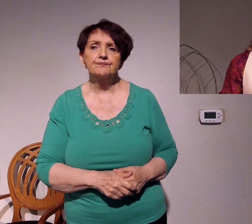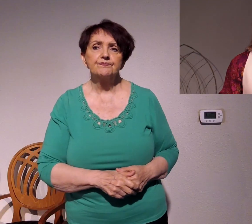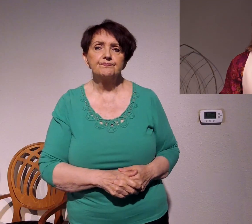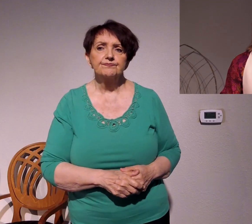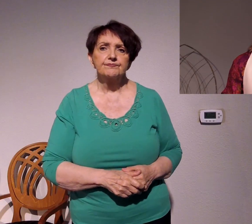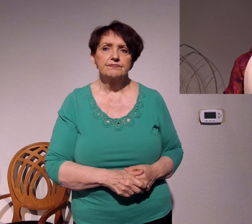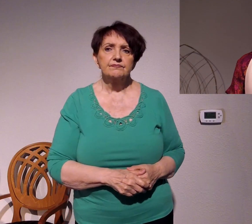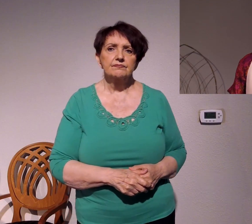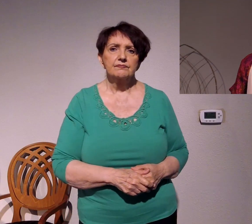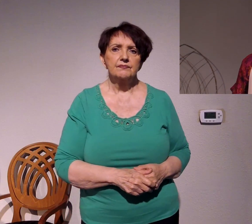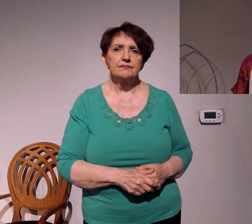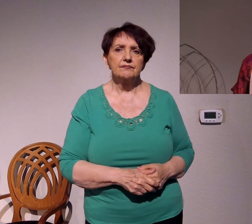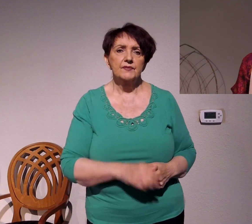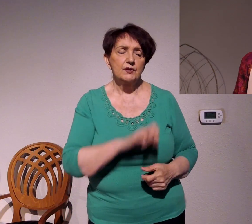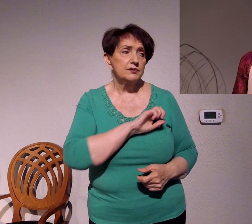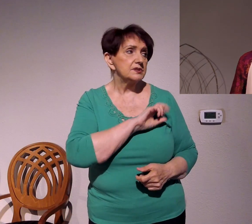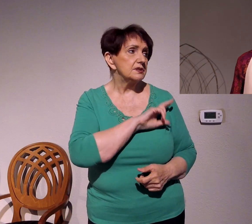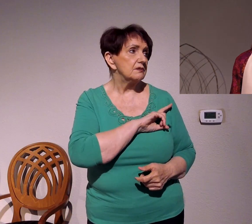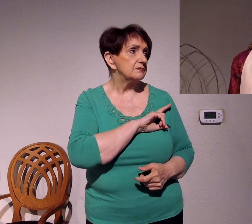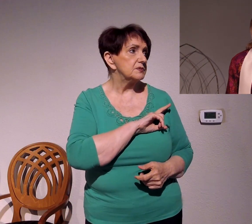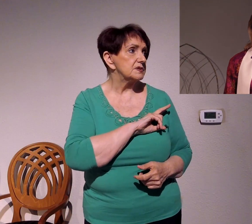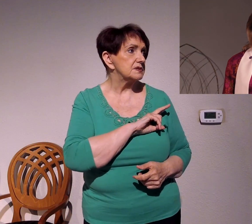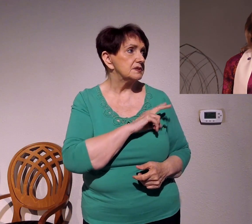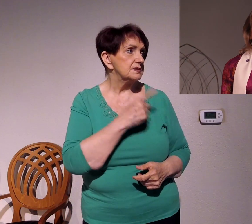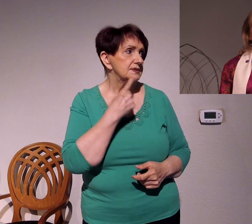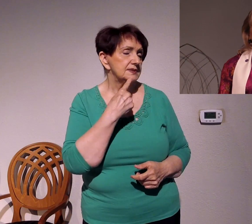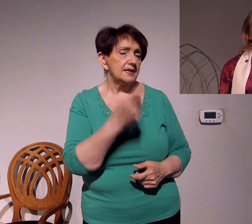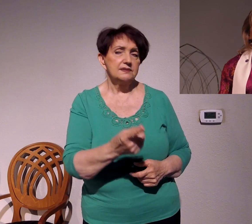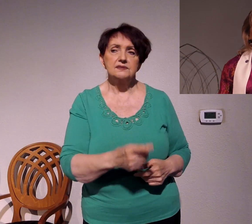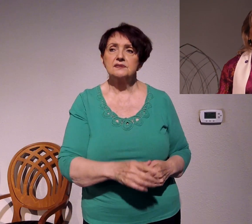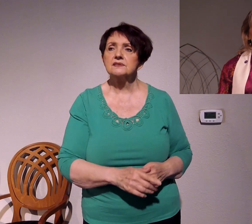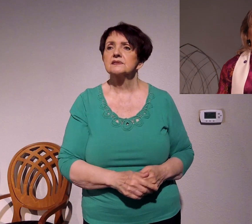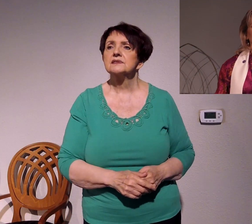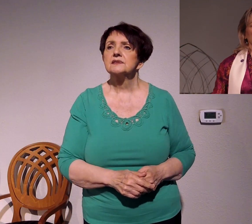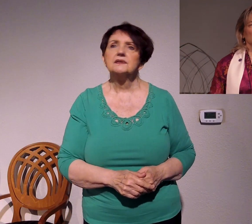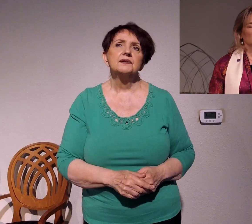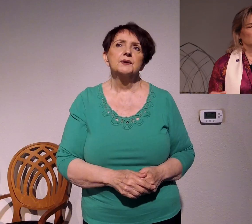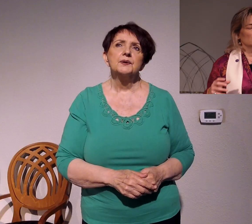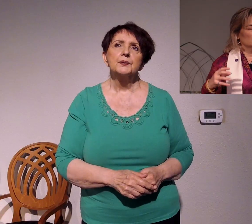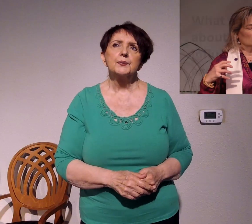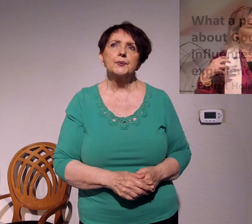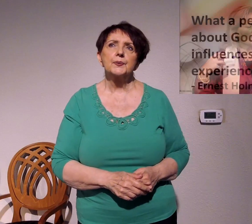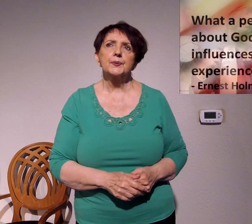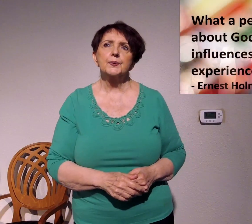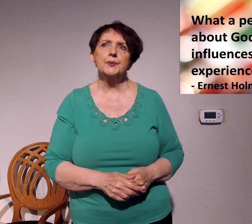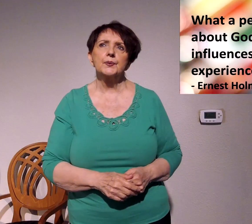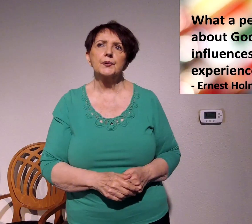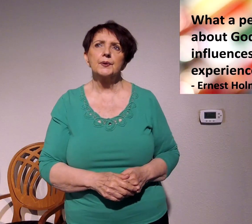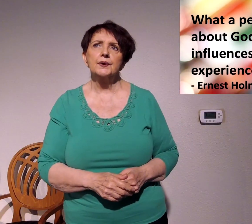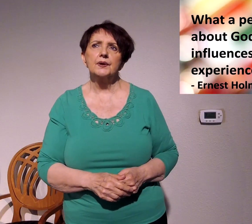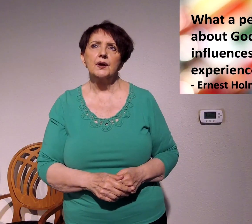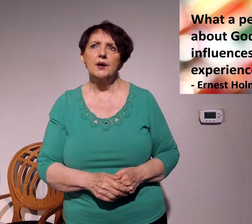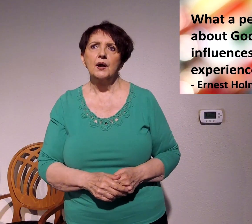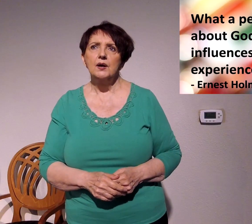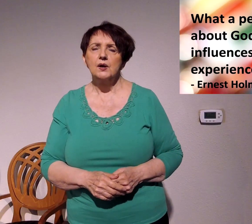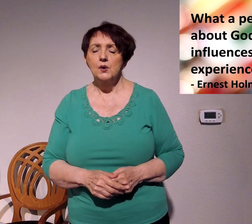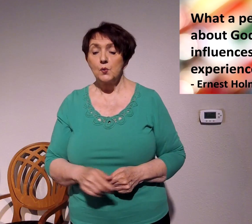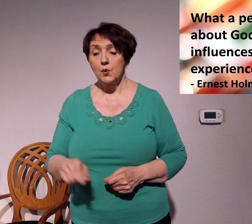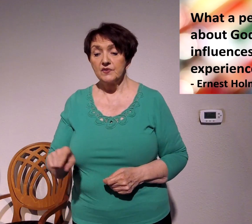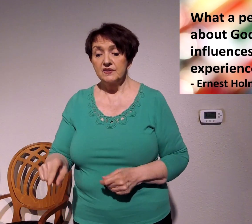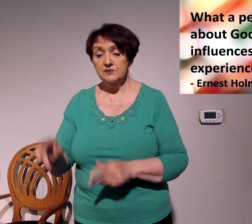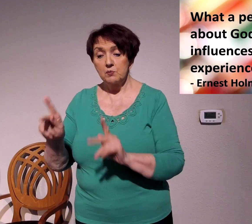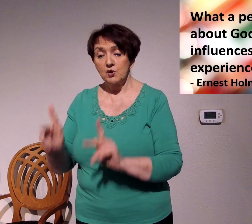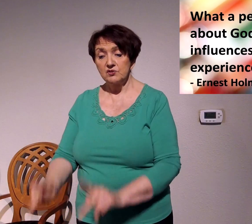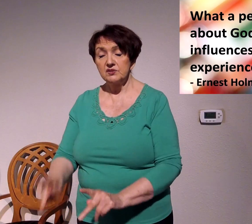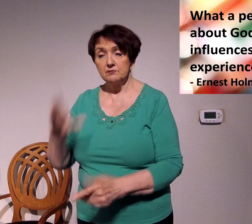So Ernest Holmes tells us that what a person believes